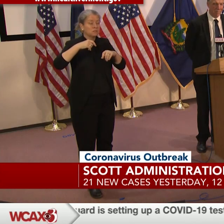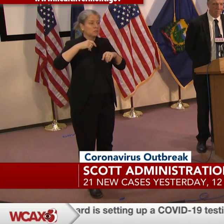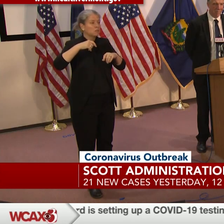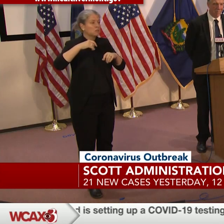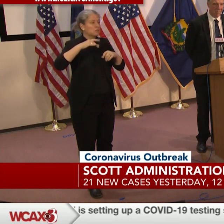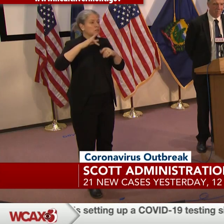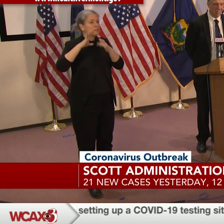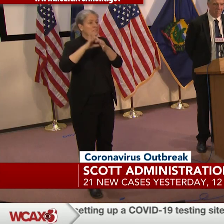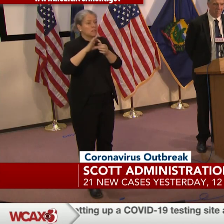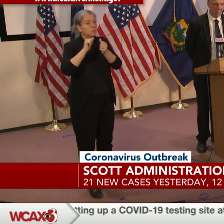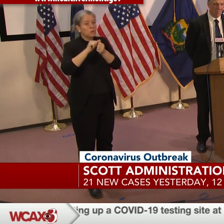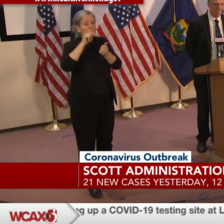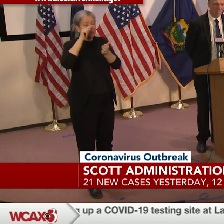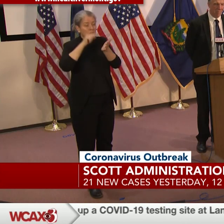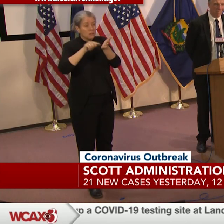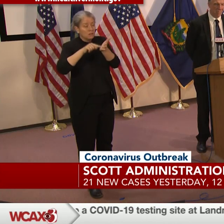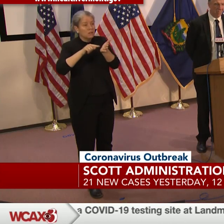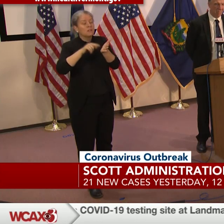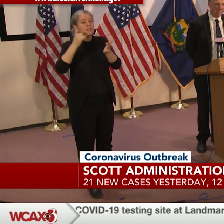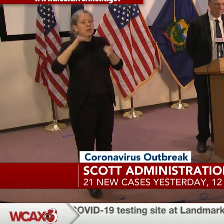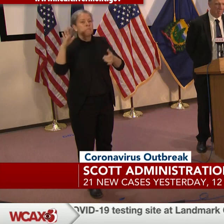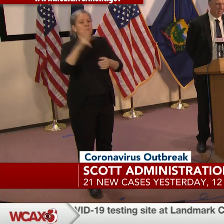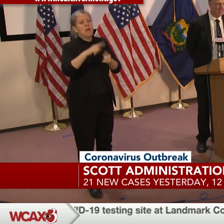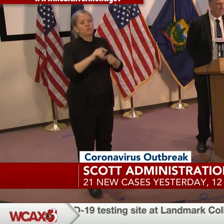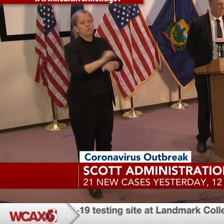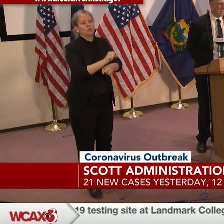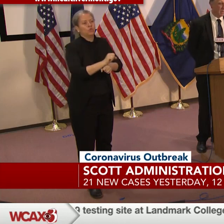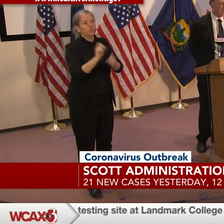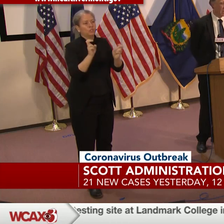and pressed back into service?